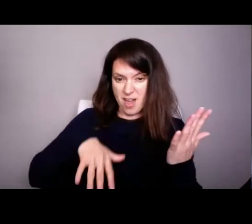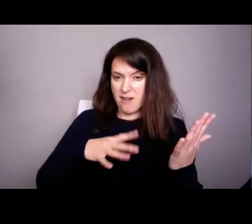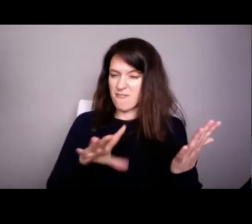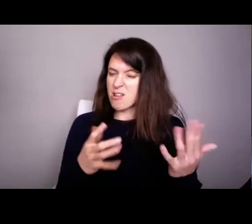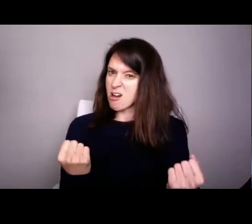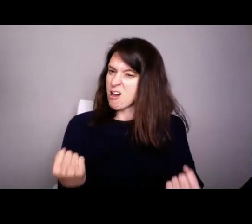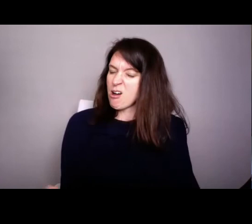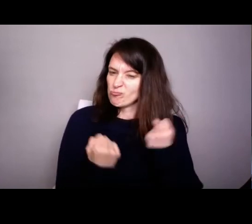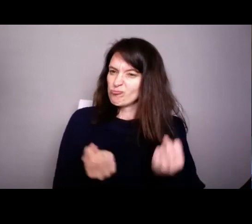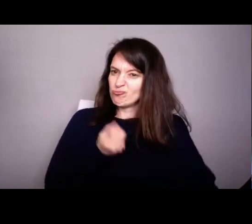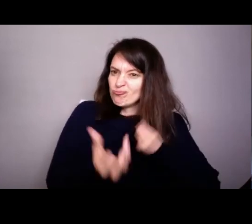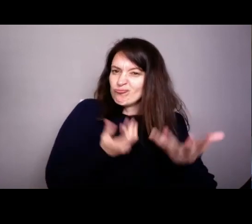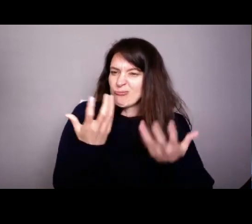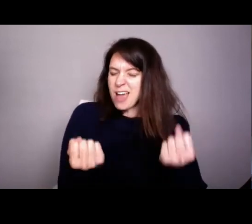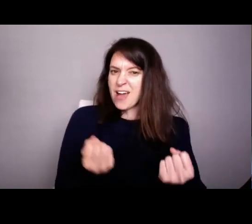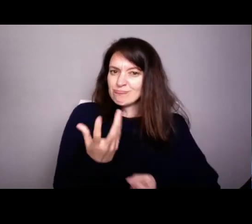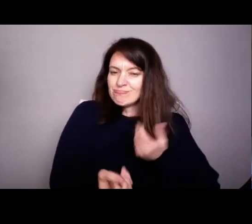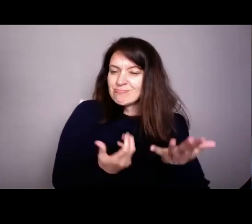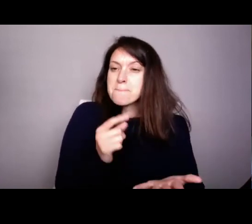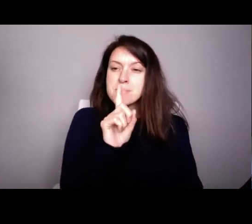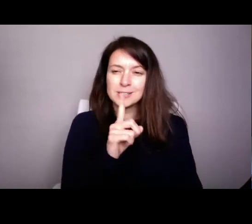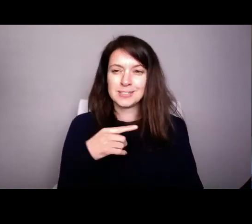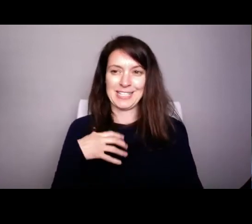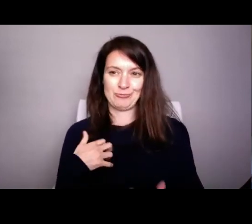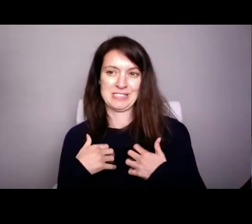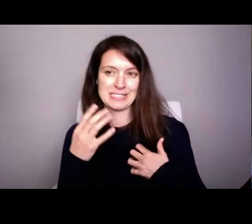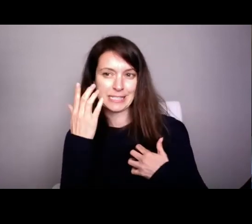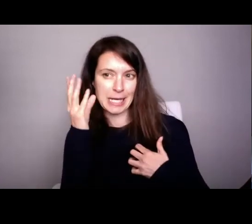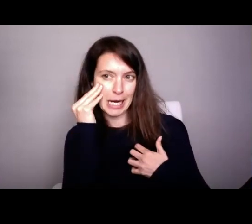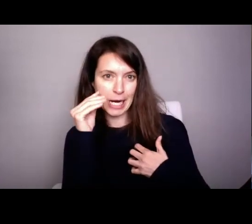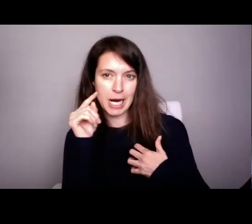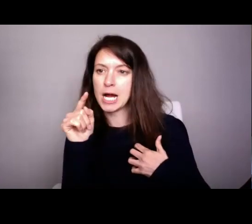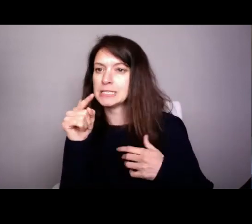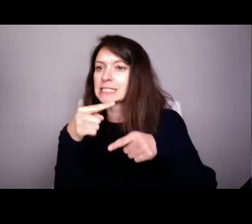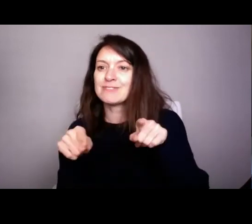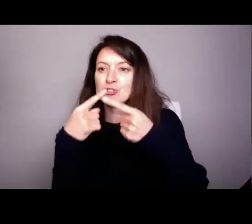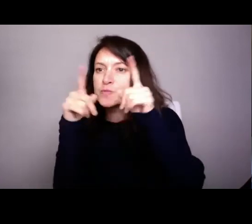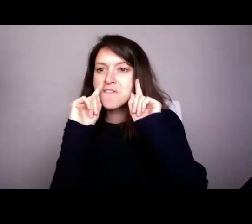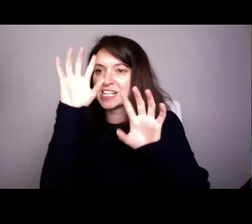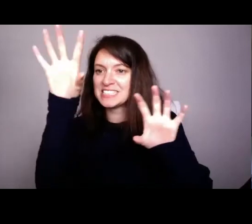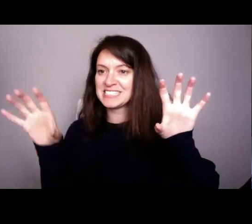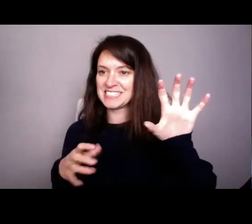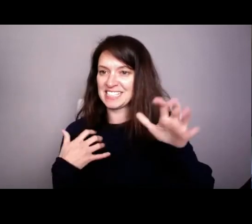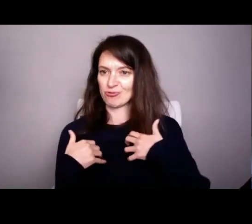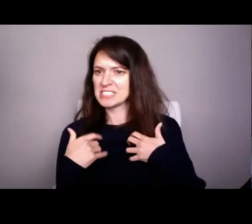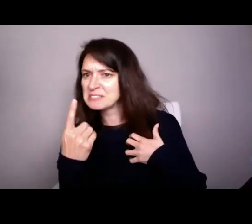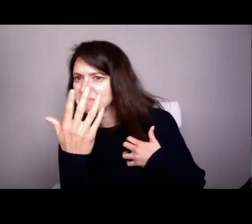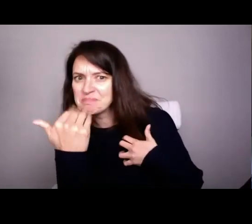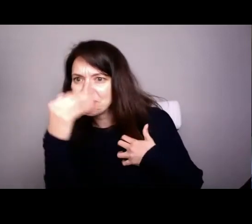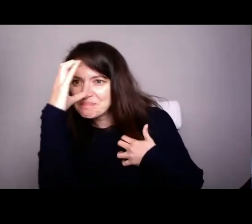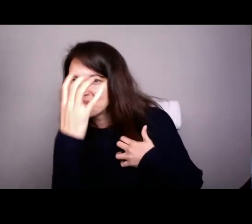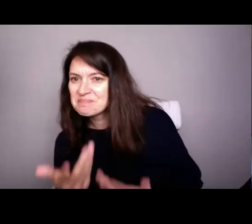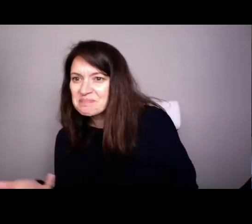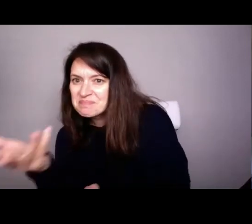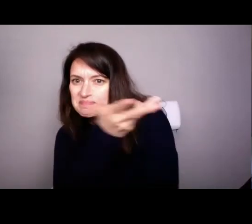I would be interested in other disabled students' experiences at different institutions, because when I've tried to raise these issues